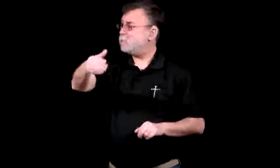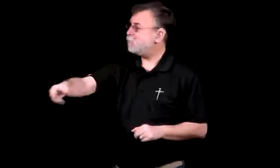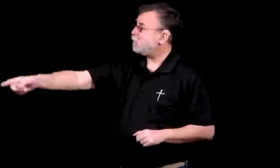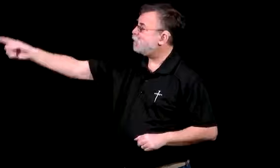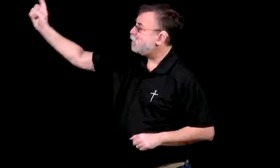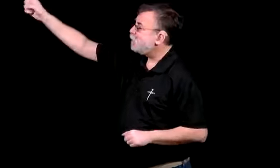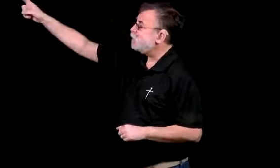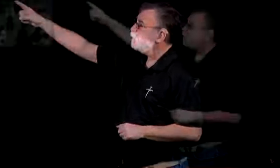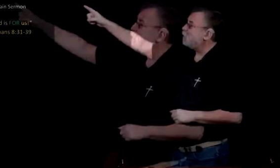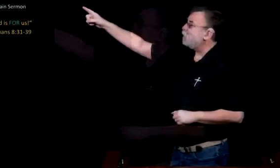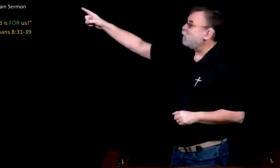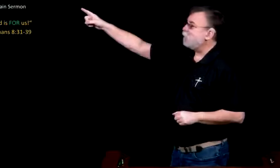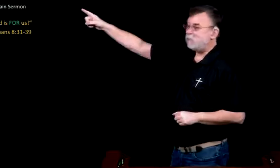All right, we'll go on to the next slide.